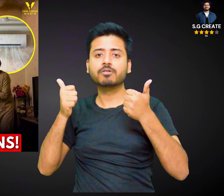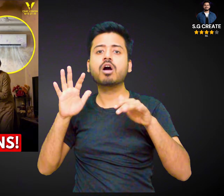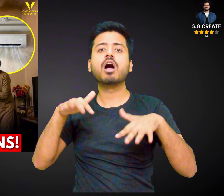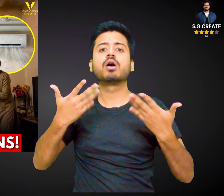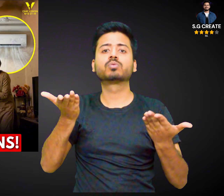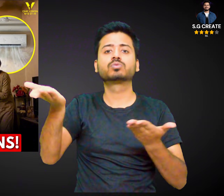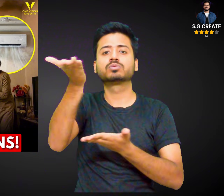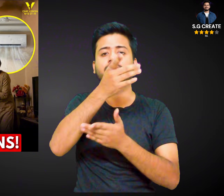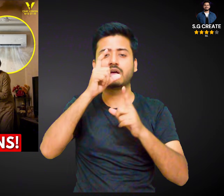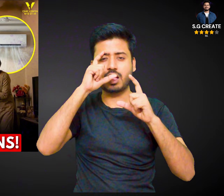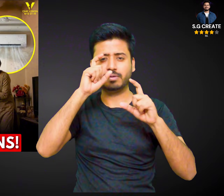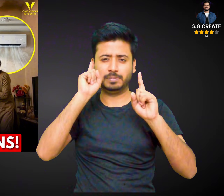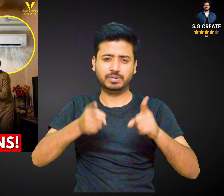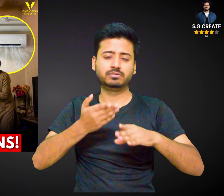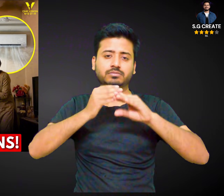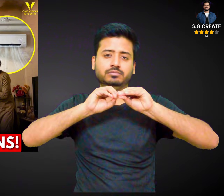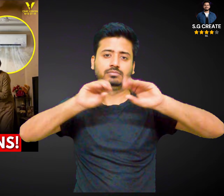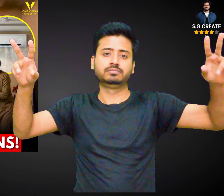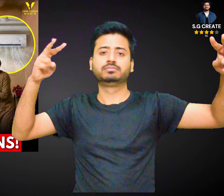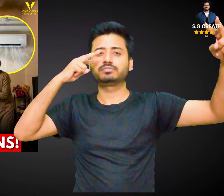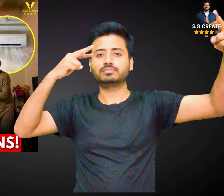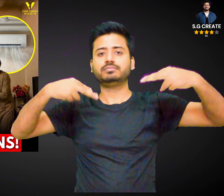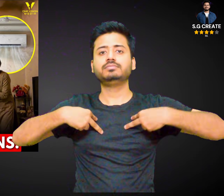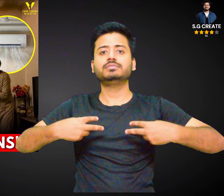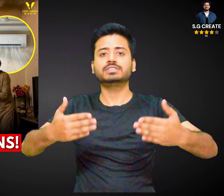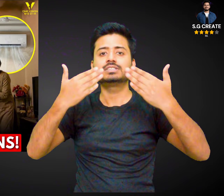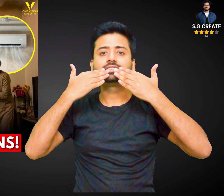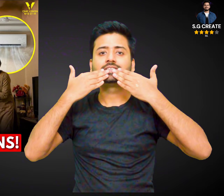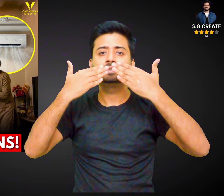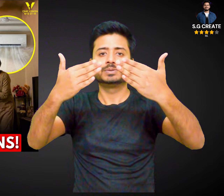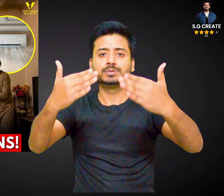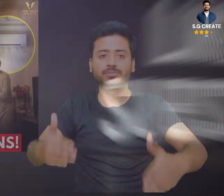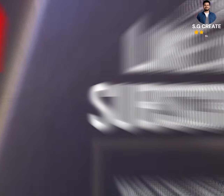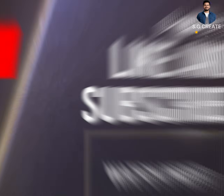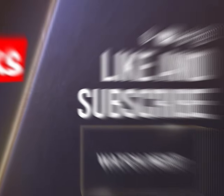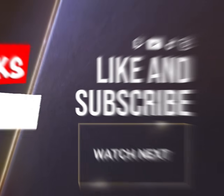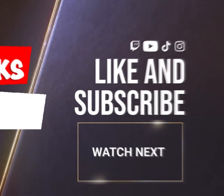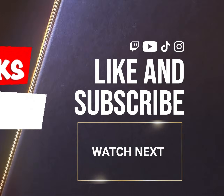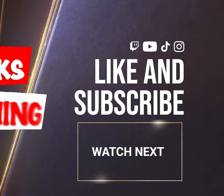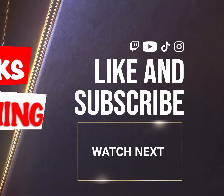Call +91 92666 0888.